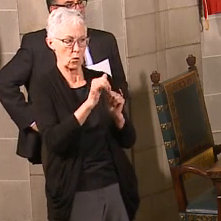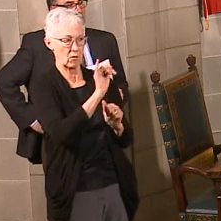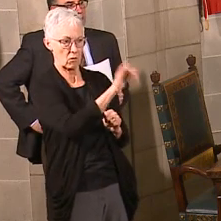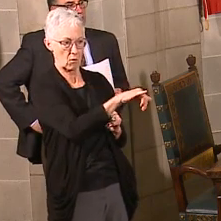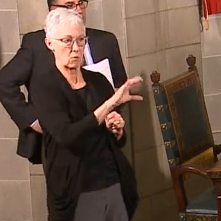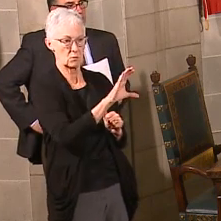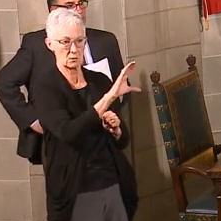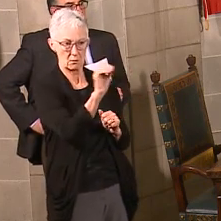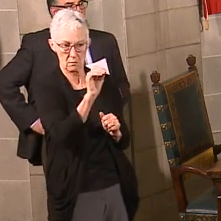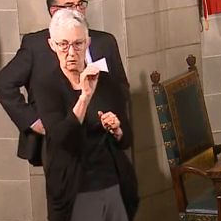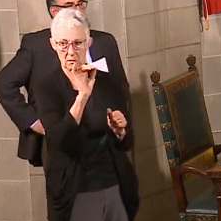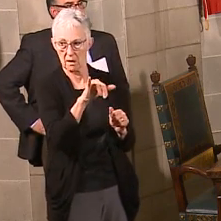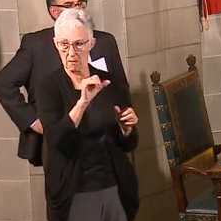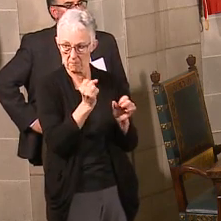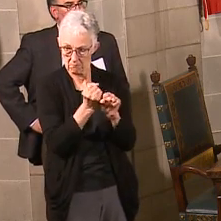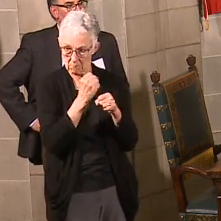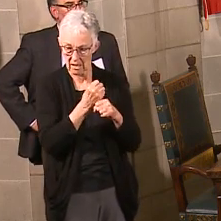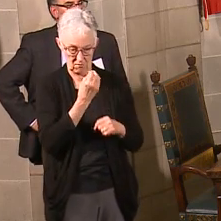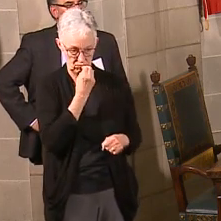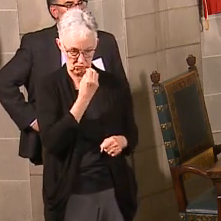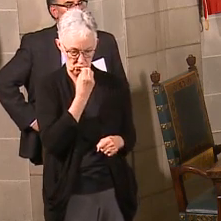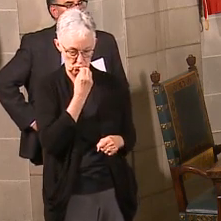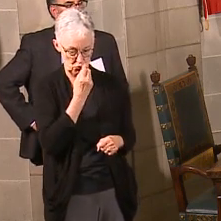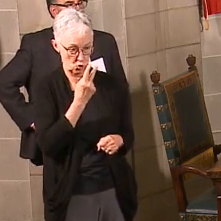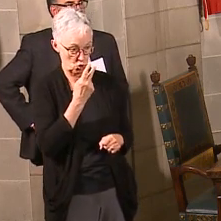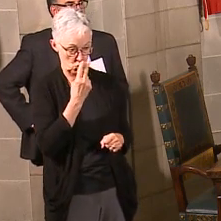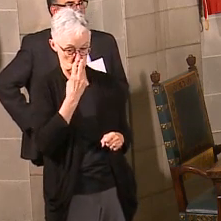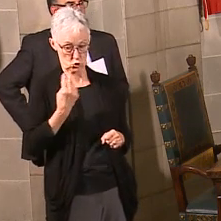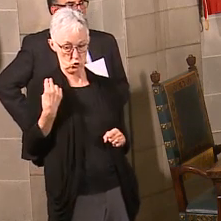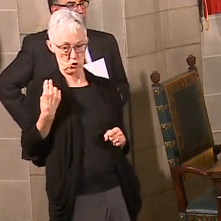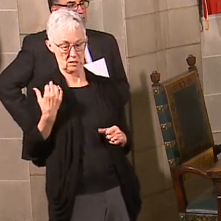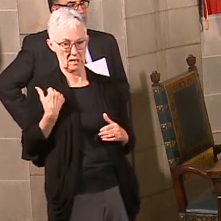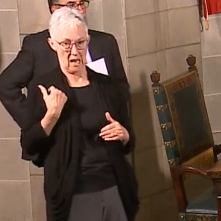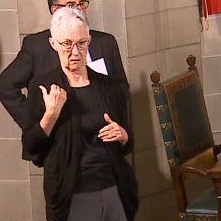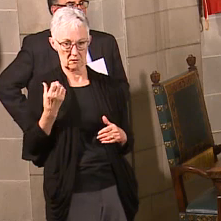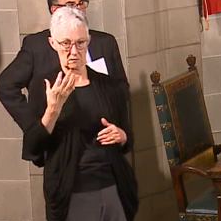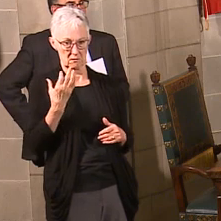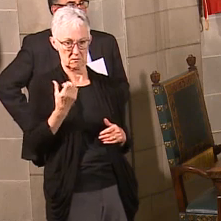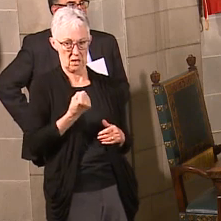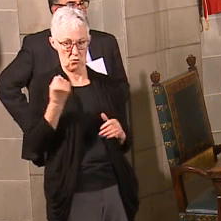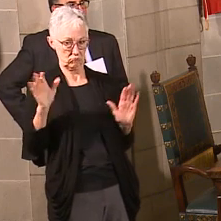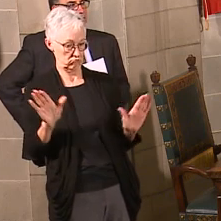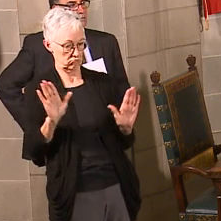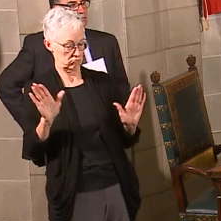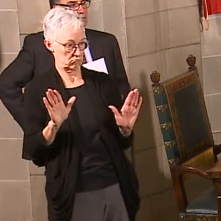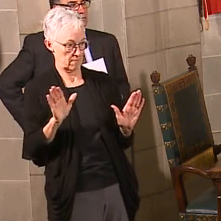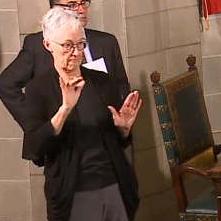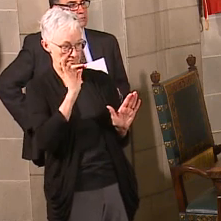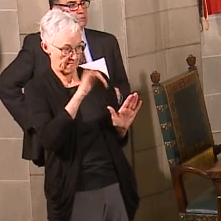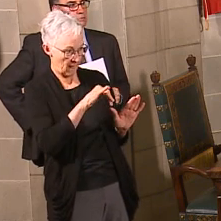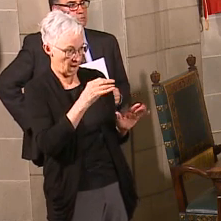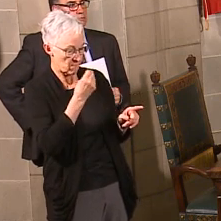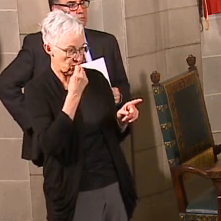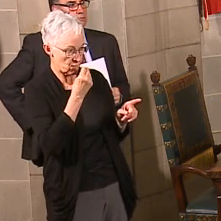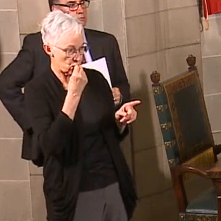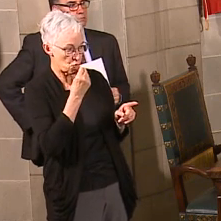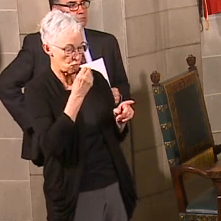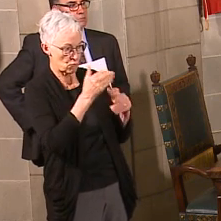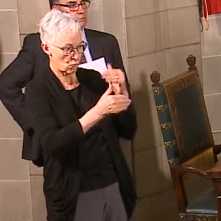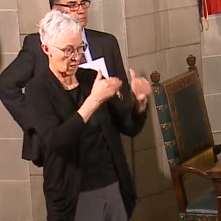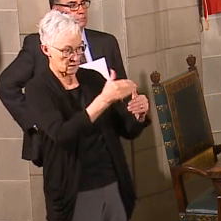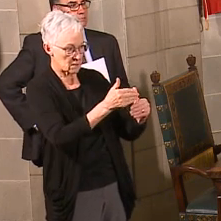look at just over this past weekend, Dawson and Hall counties, where we've got some of these food processors, accounted